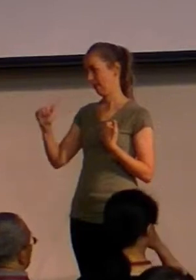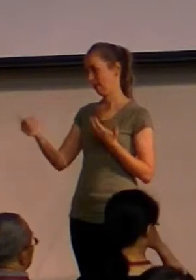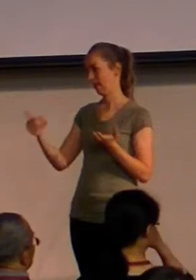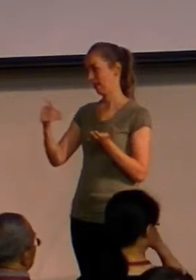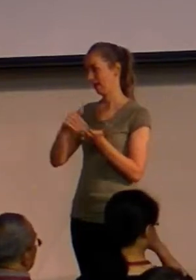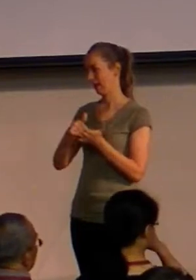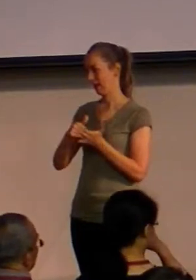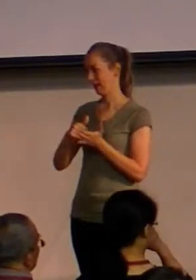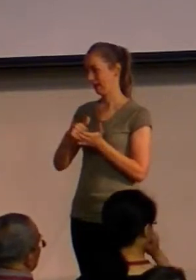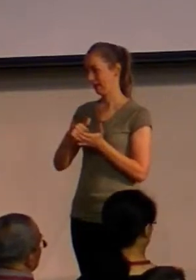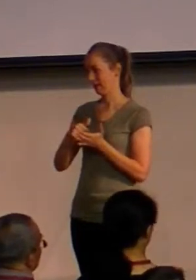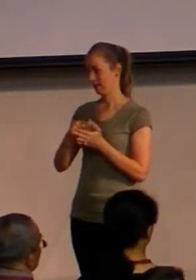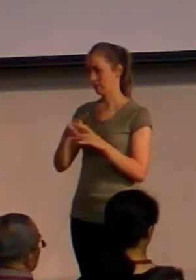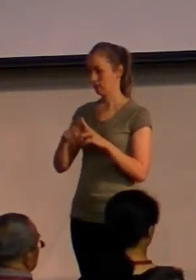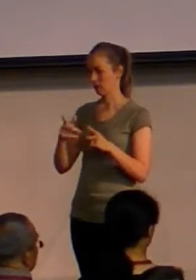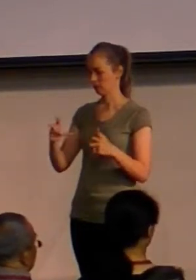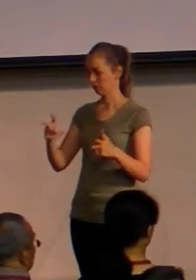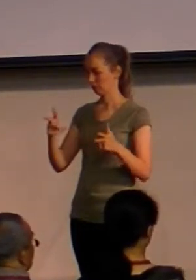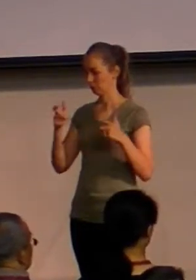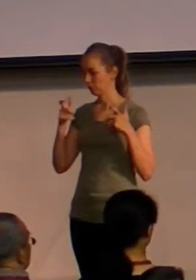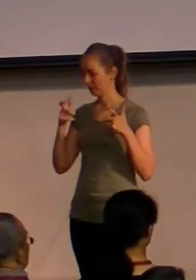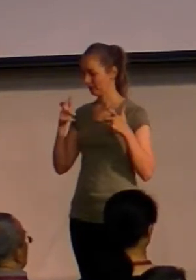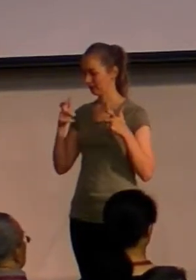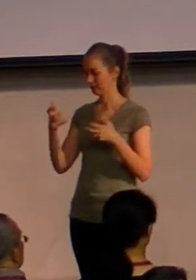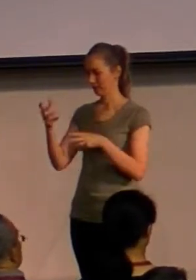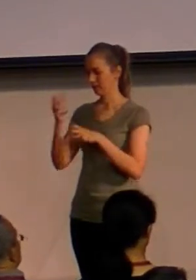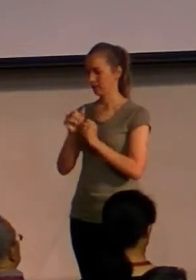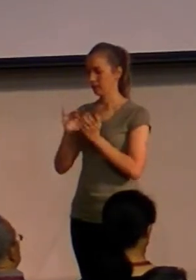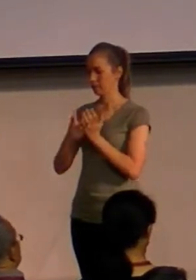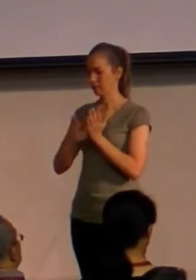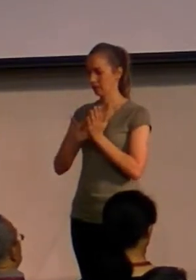able to catch it quickly and have the medicine on hand. So